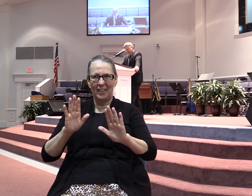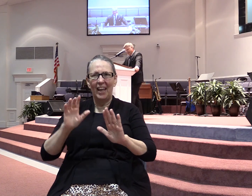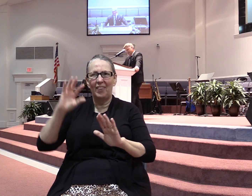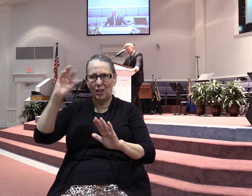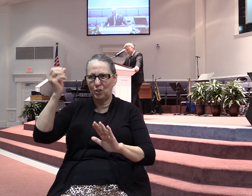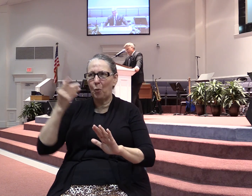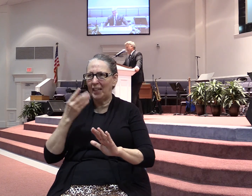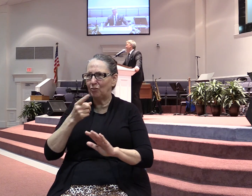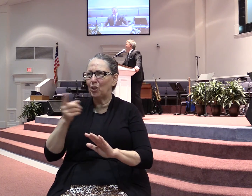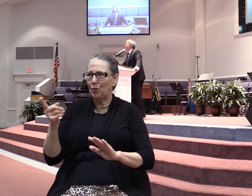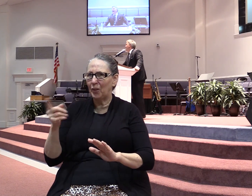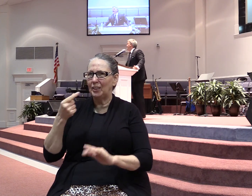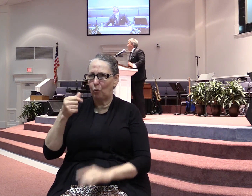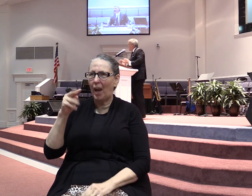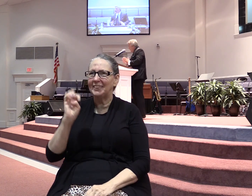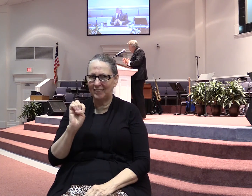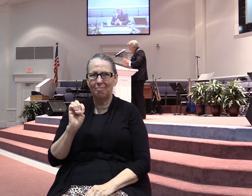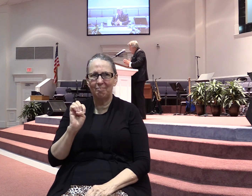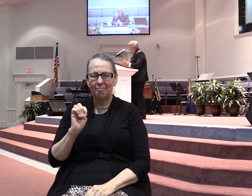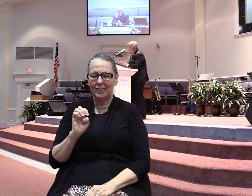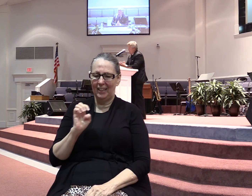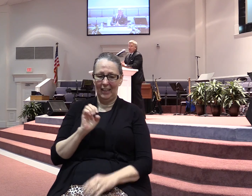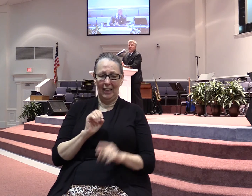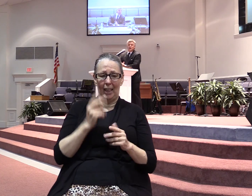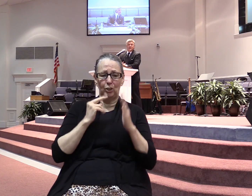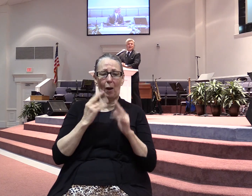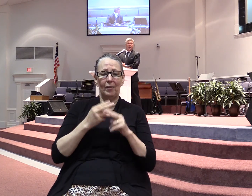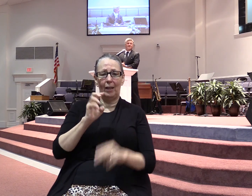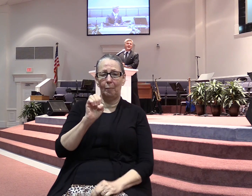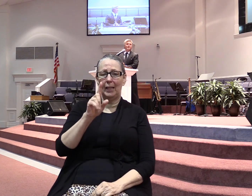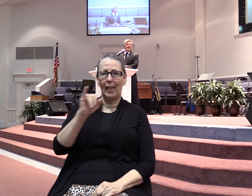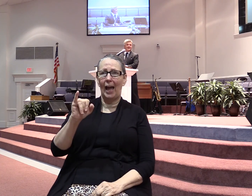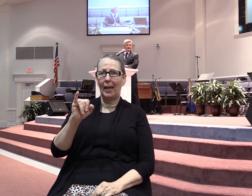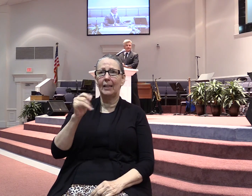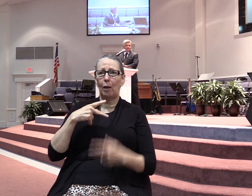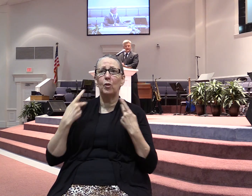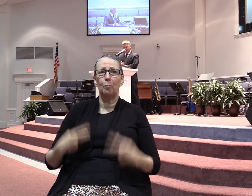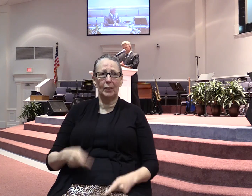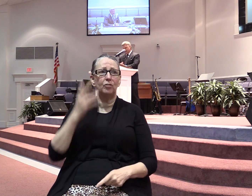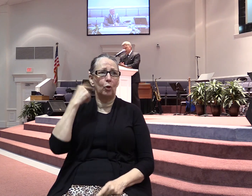grace. Eli and his sons fail God in their execution of the job of being priest.